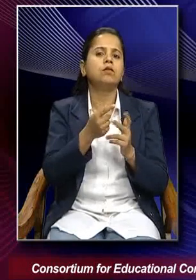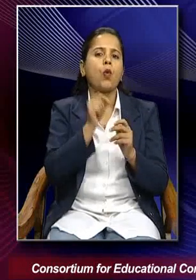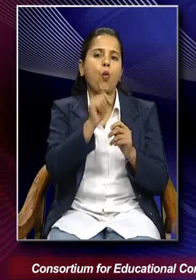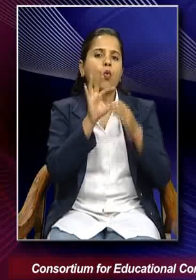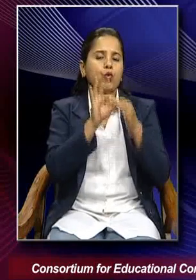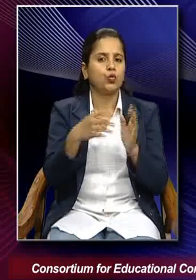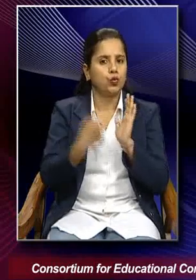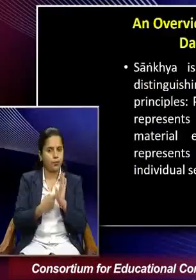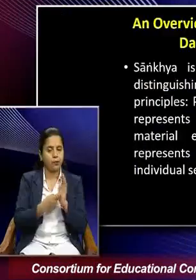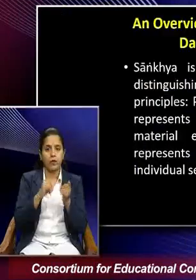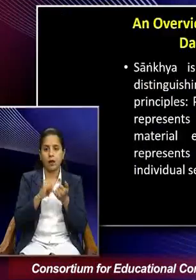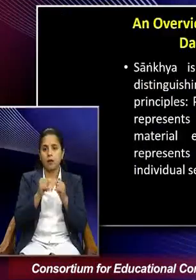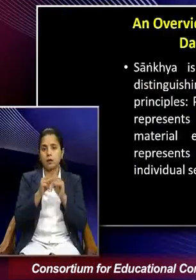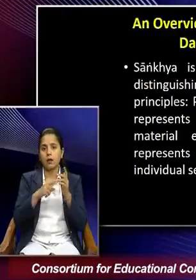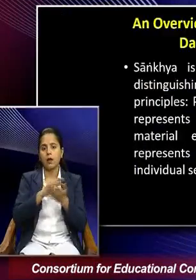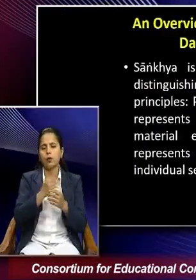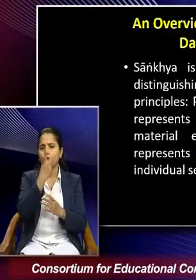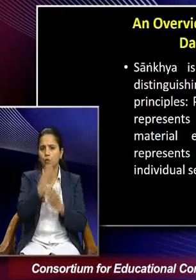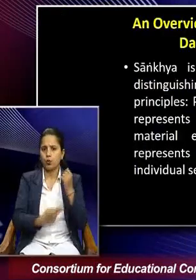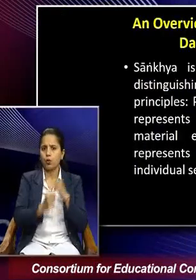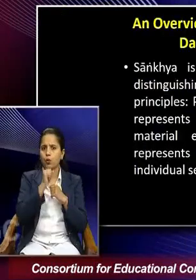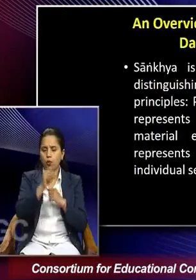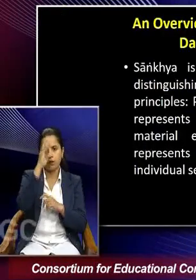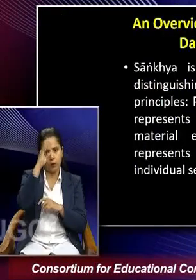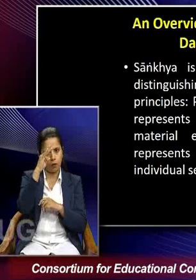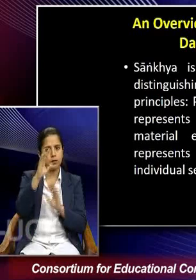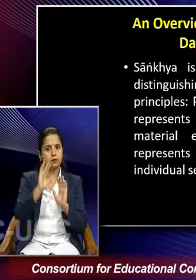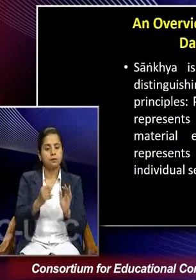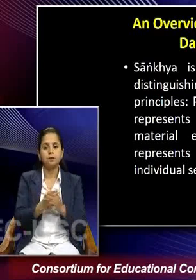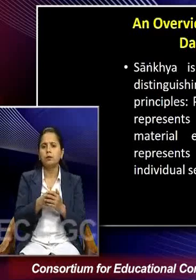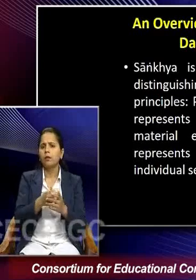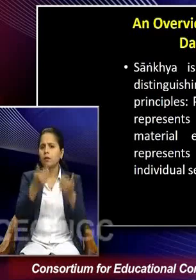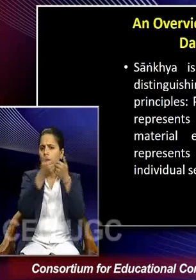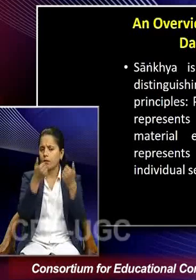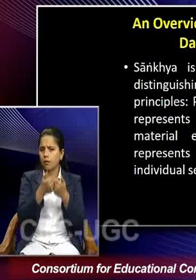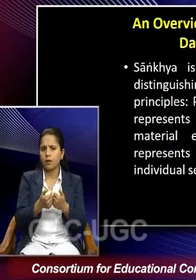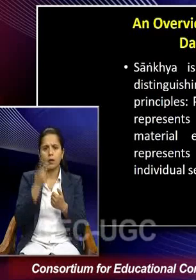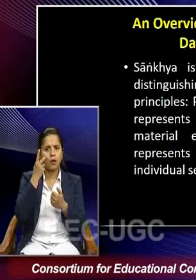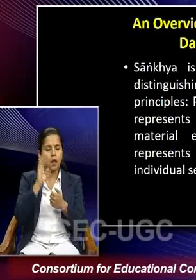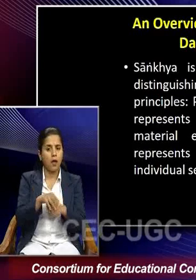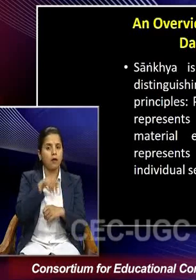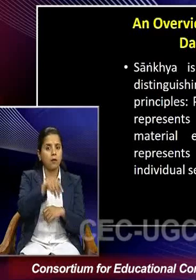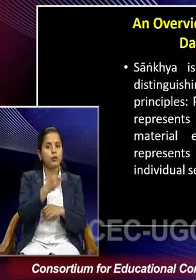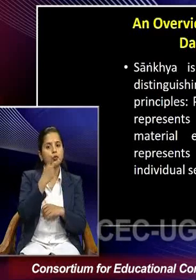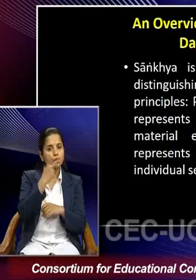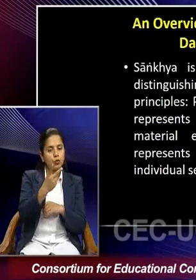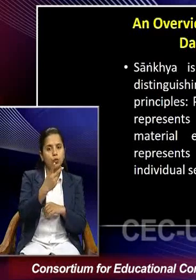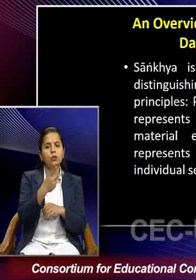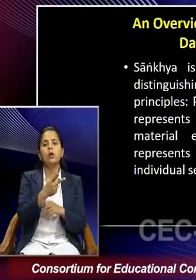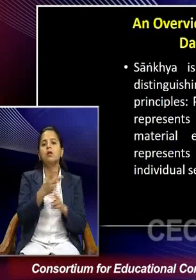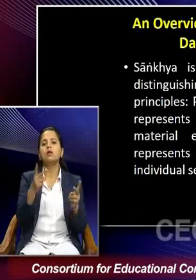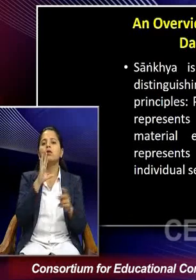Sankhya is a dualist philosophy that distinguishes between 2